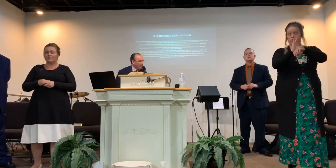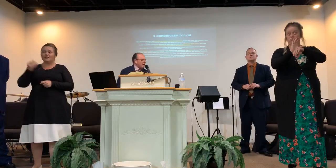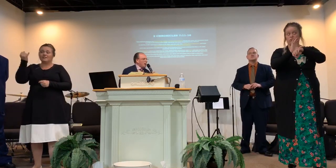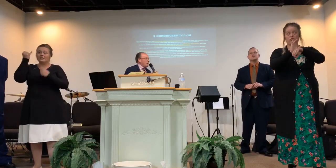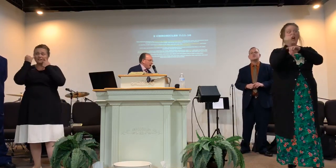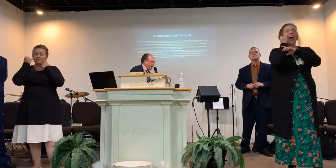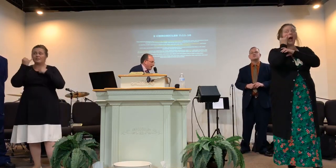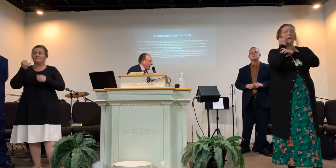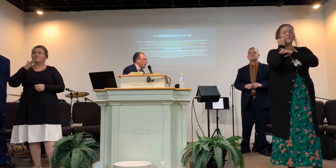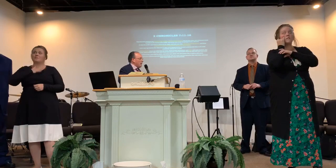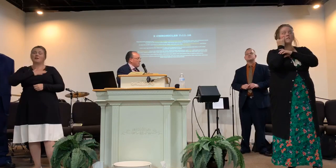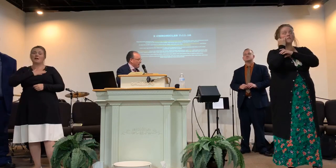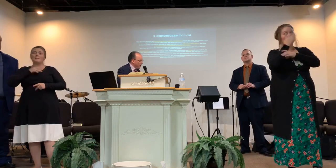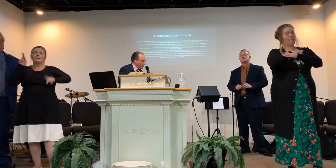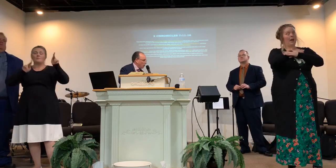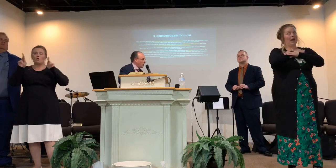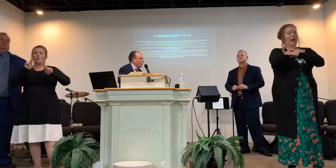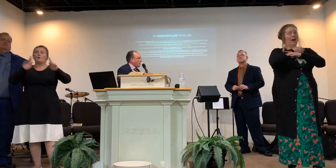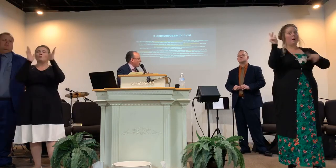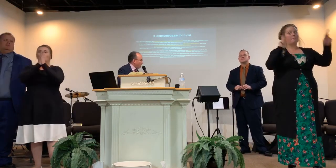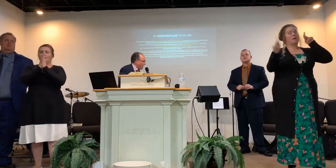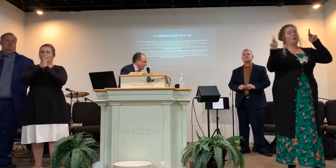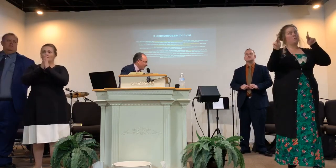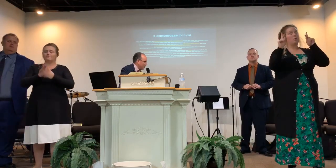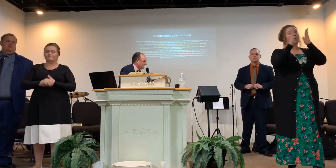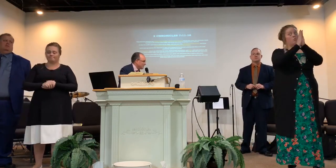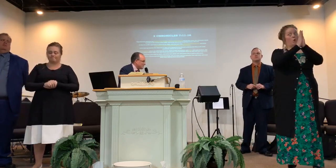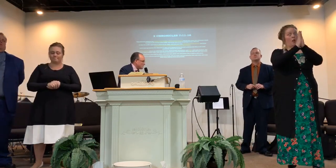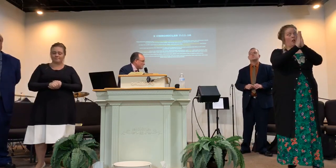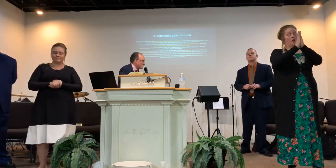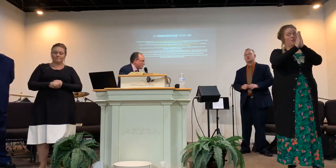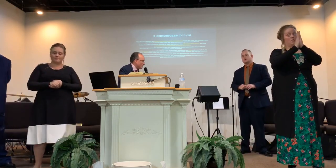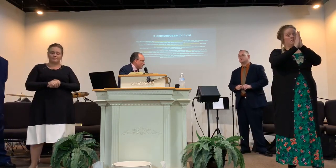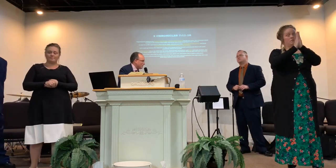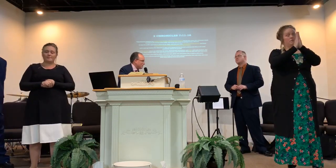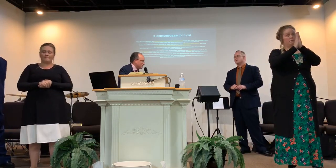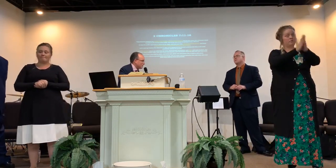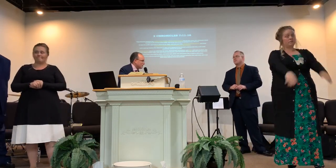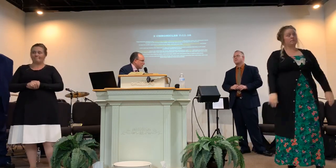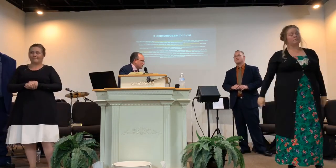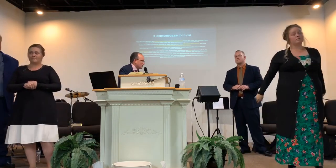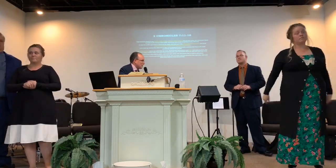If my people pray.